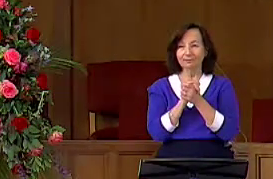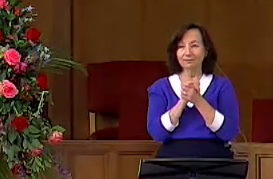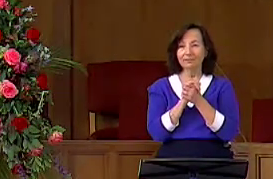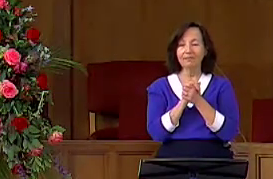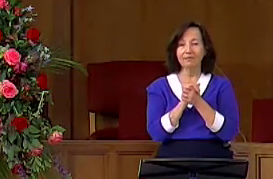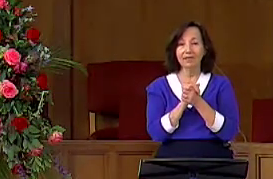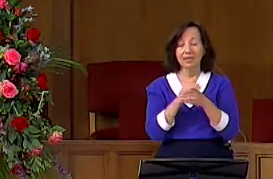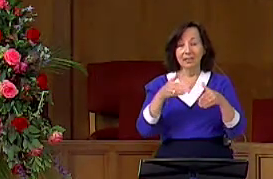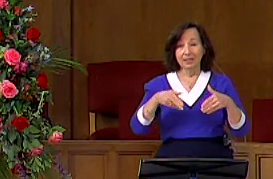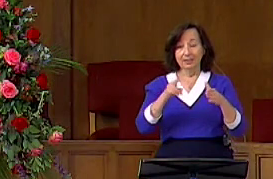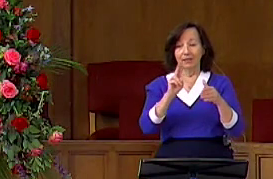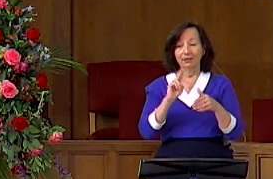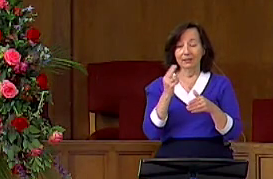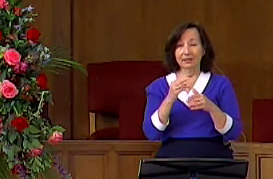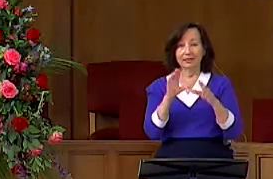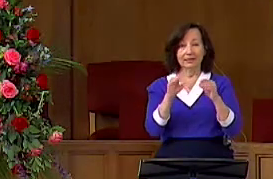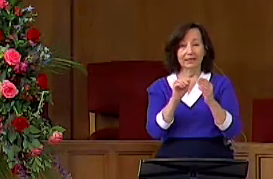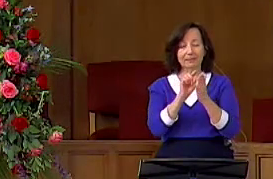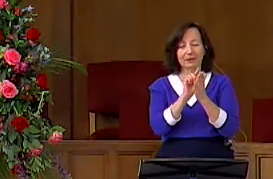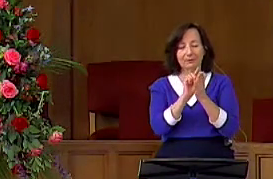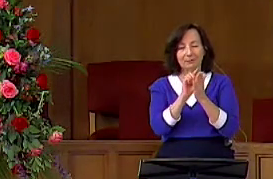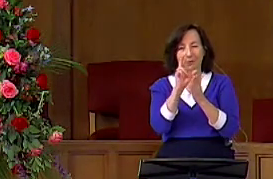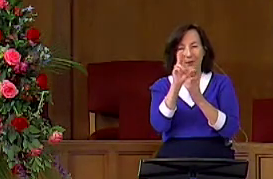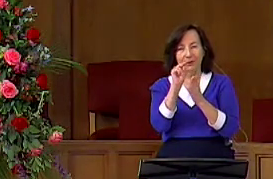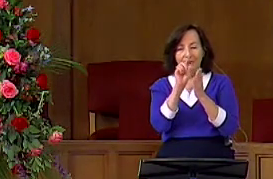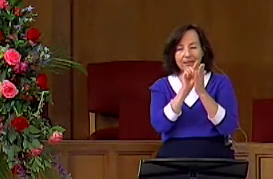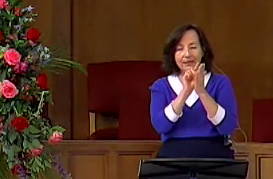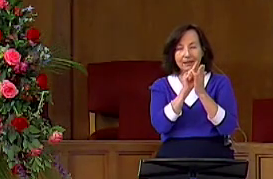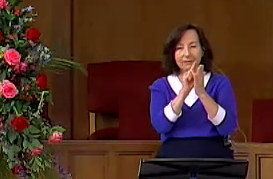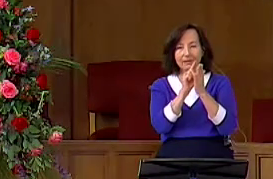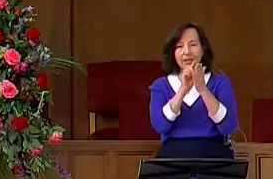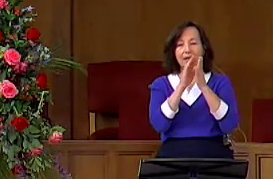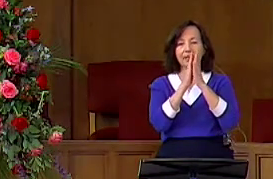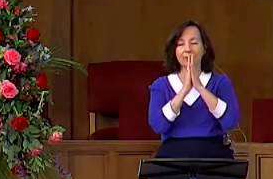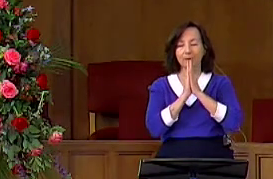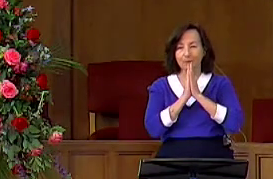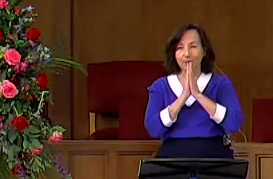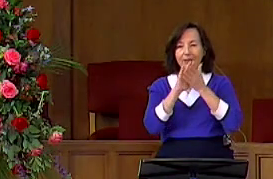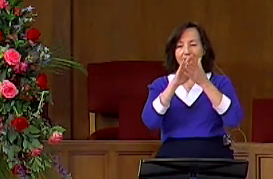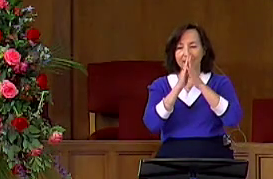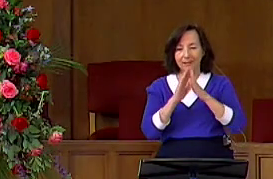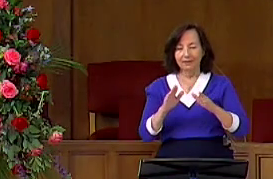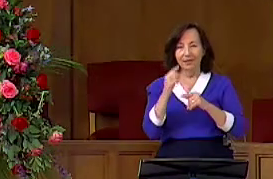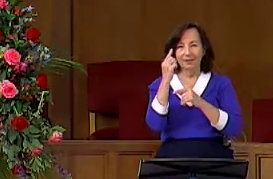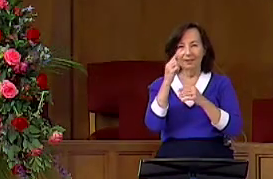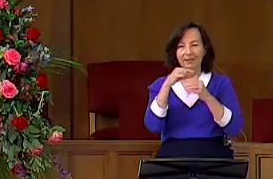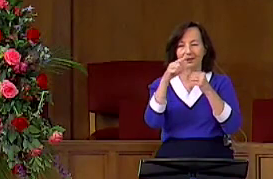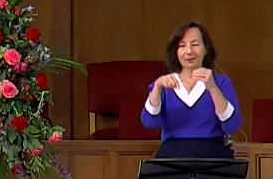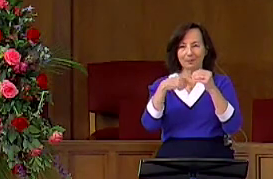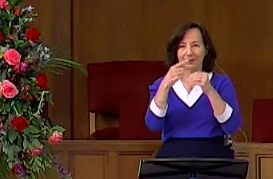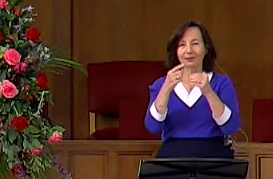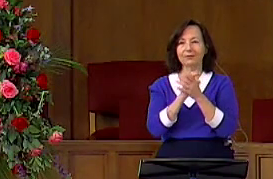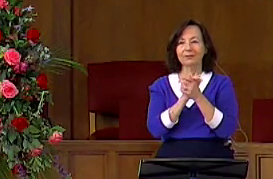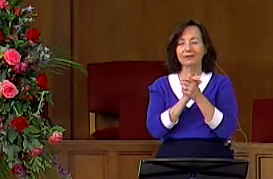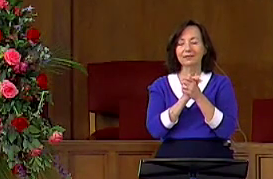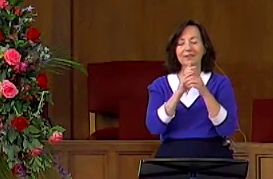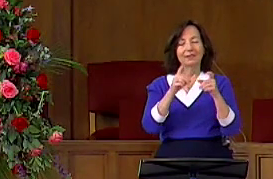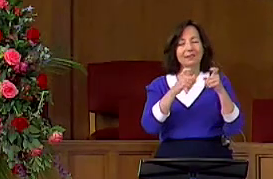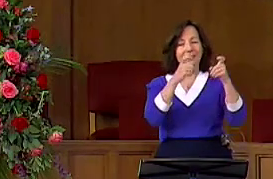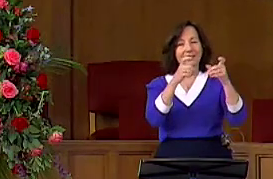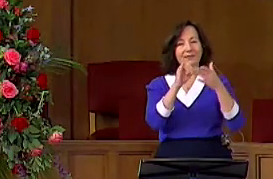let us take 30 seconds and pray silently and think about the